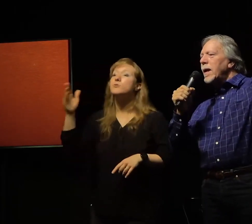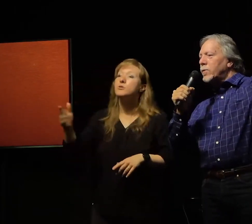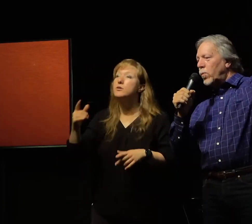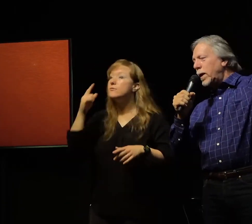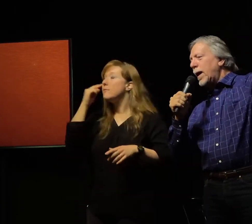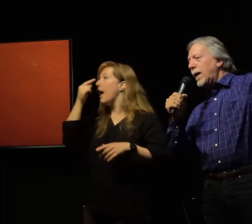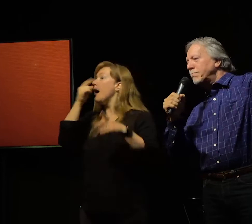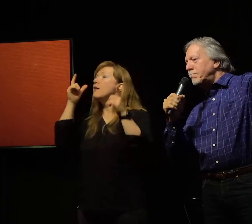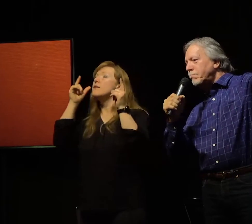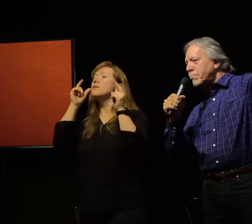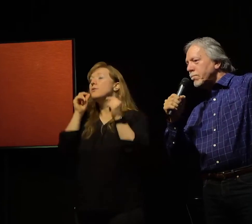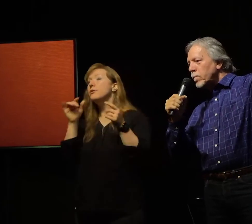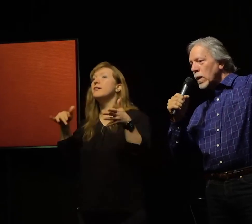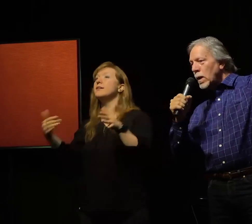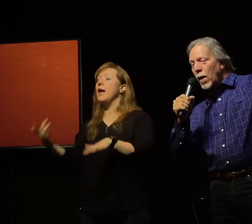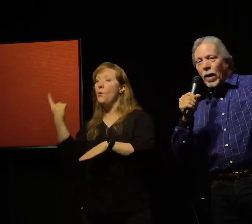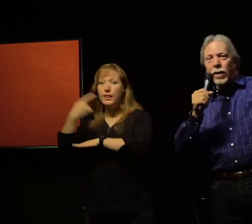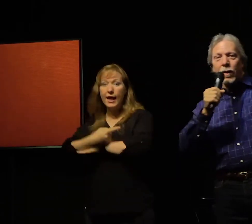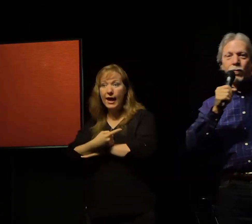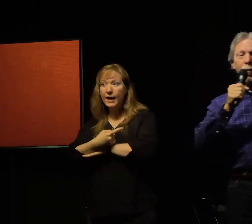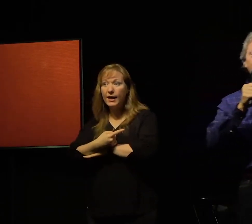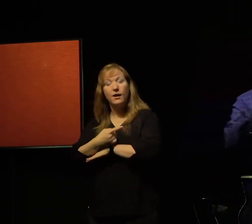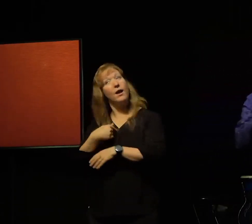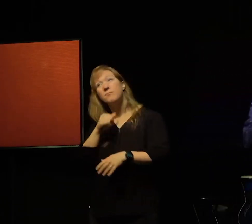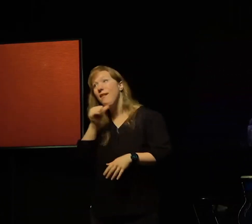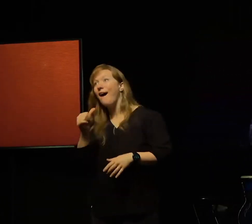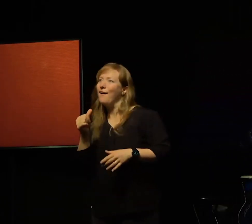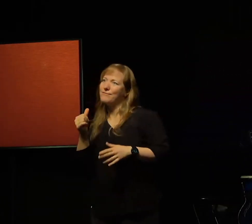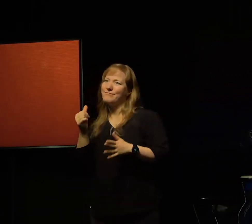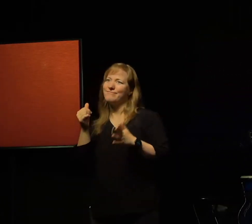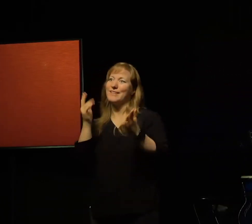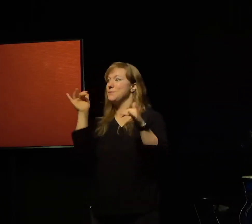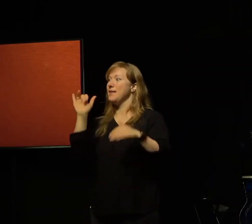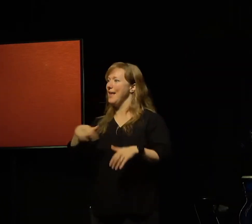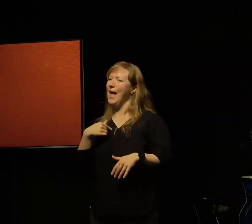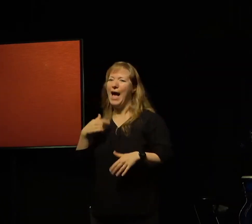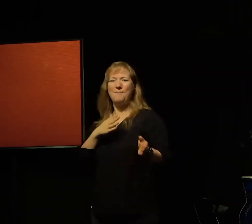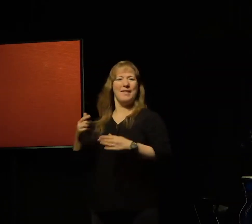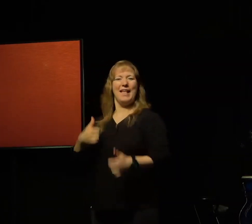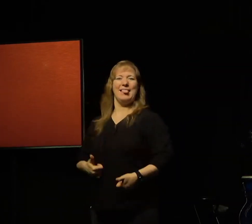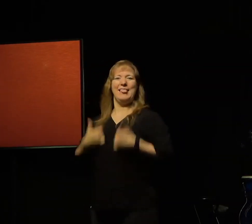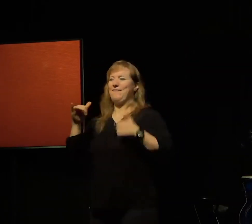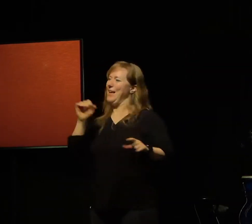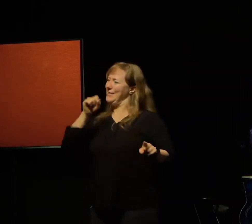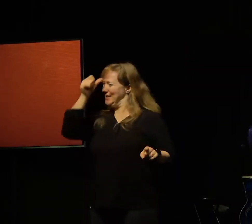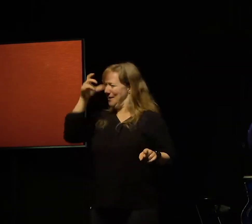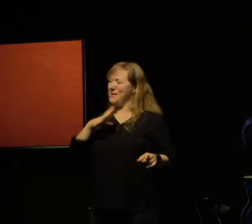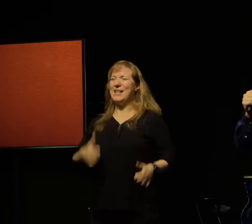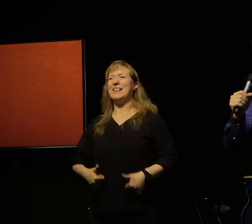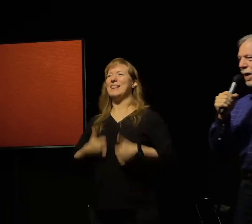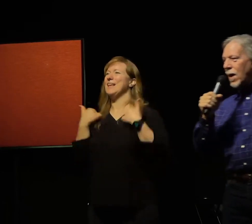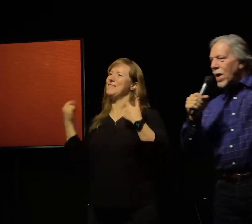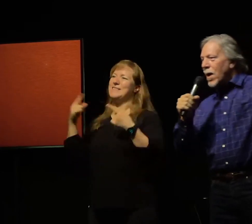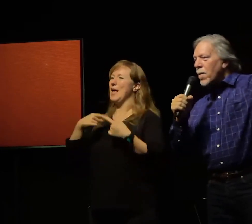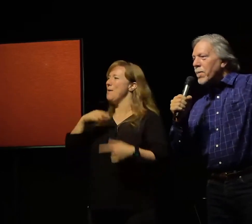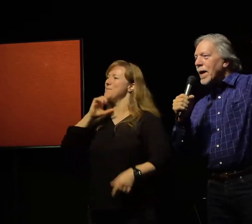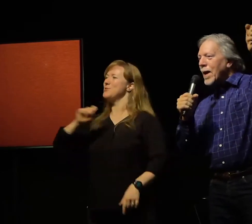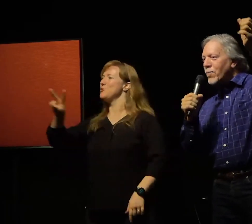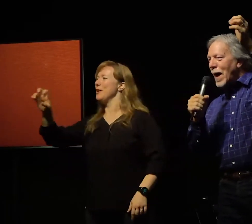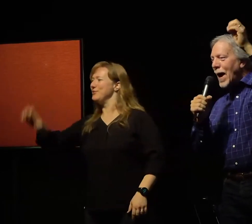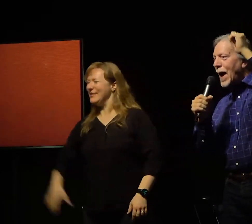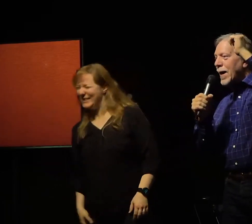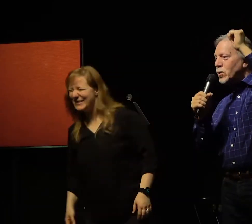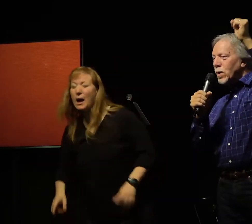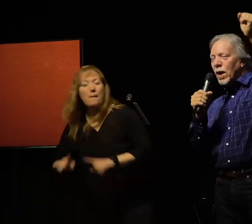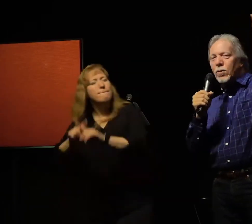in death one day, now I'm not looking for it. I'm going to live like Simeon, be 200 and something. But if